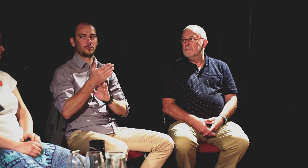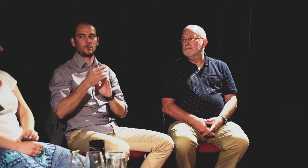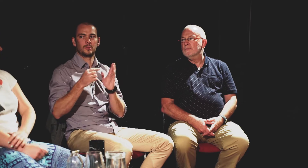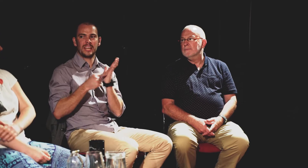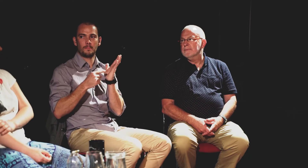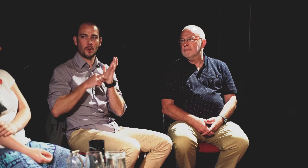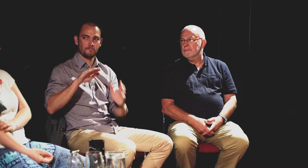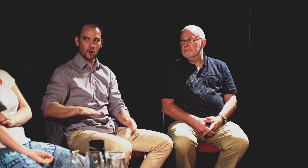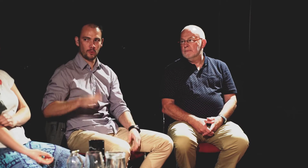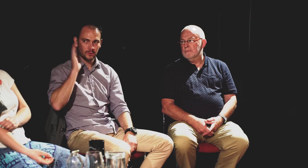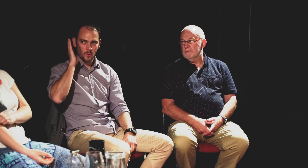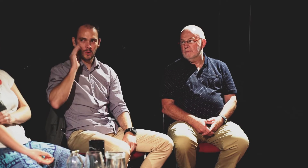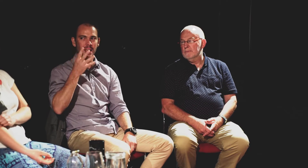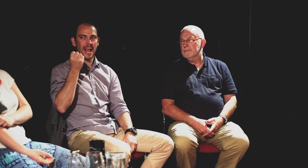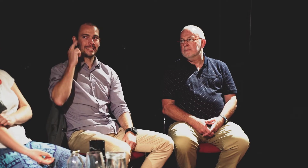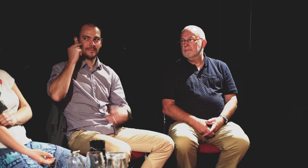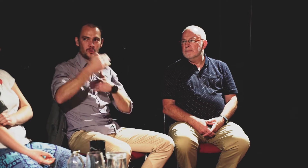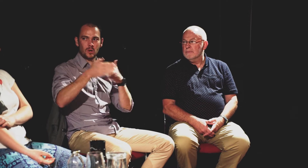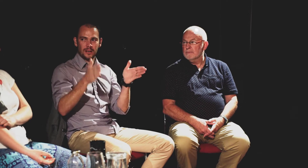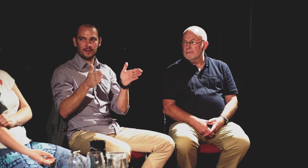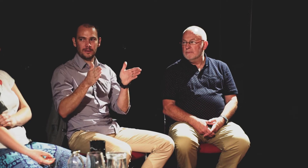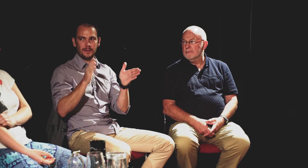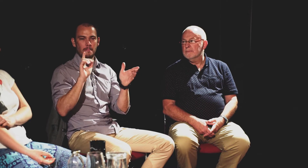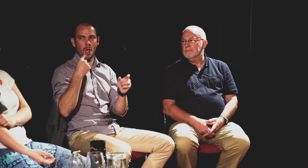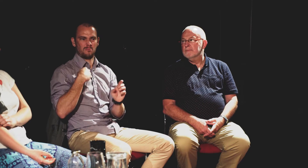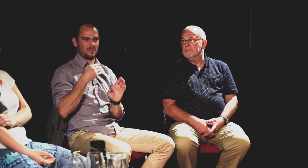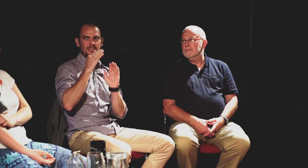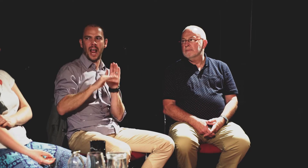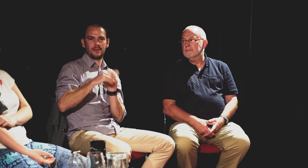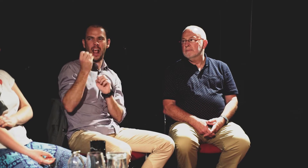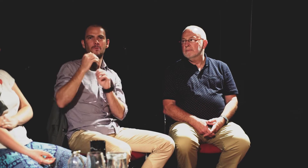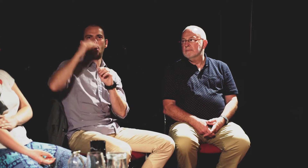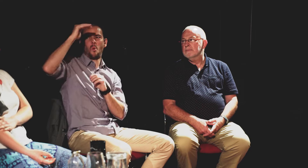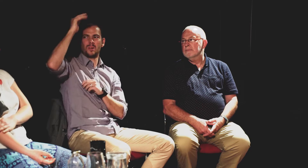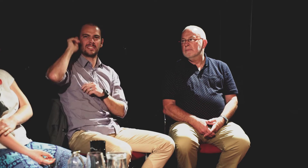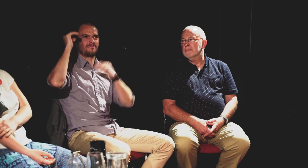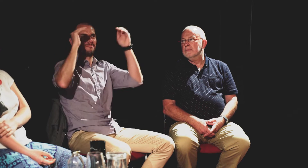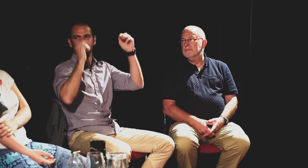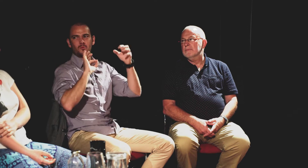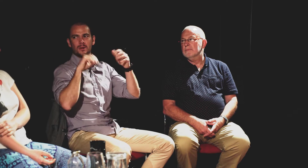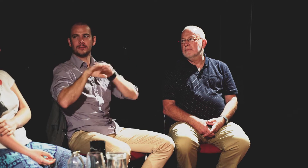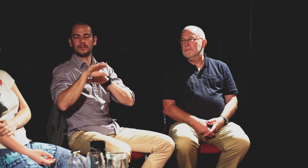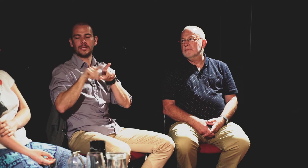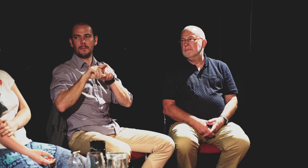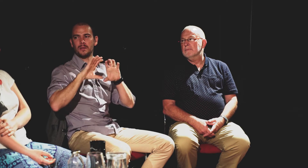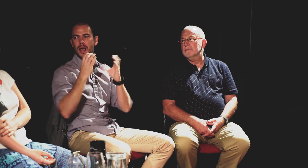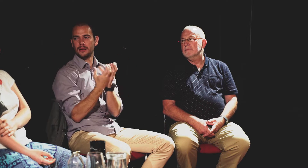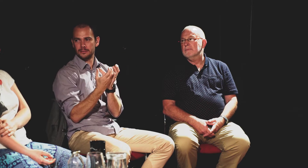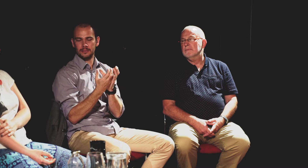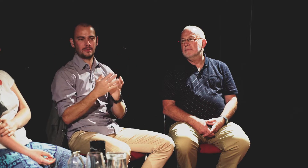Well, for me, I went to Takapuna Primary School, and there was a deaf unit there. So there was older and younger deaf people that